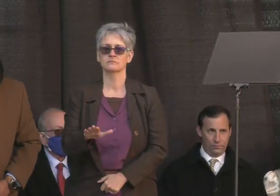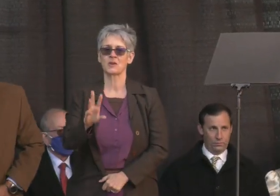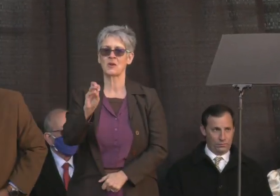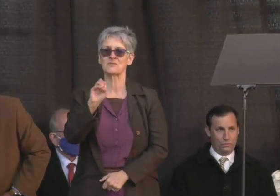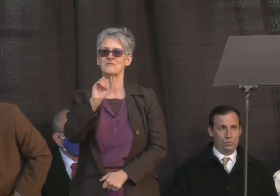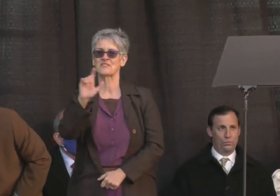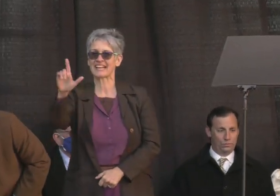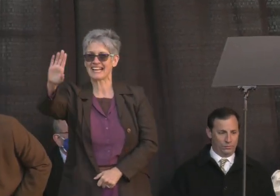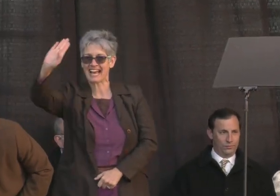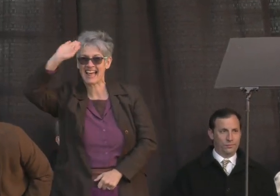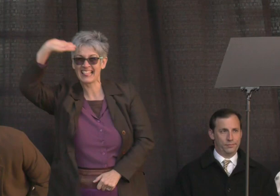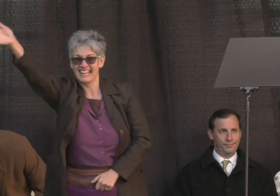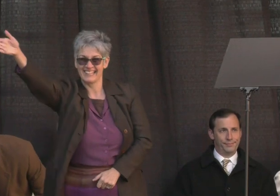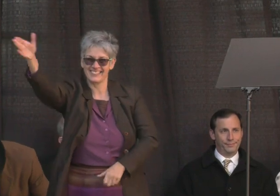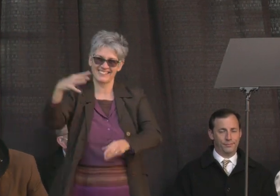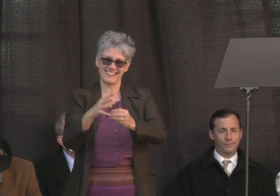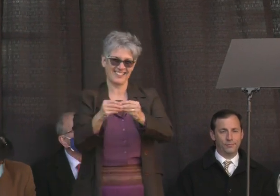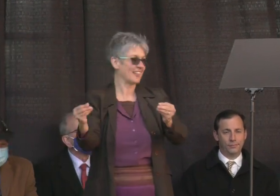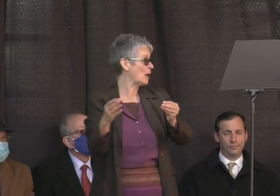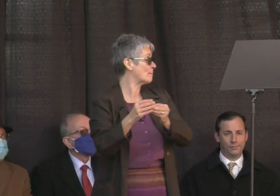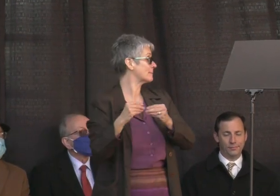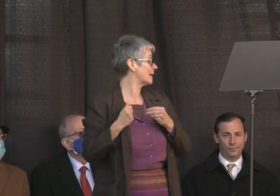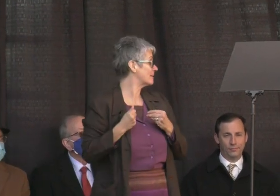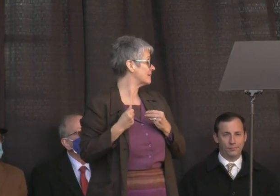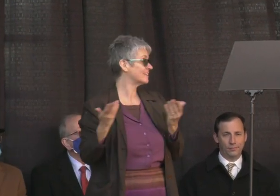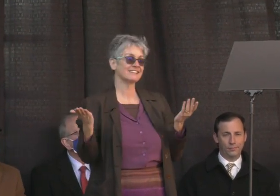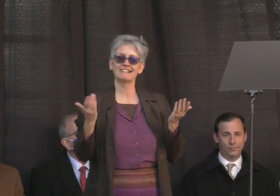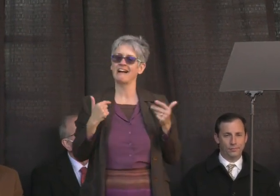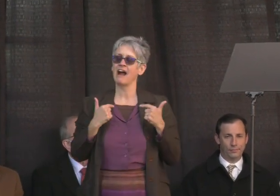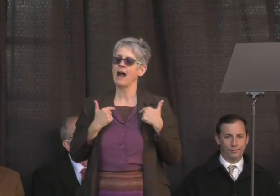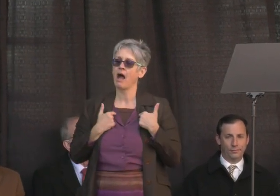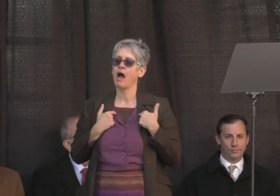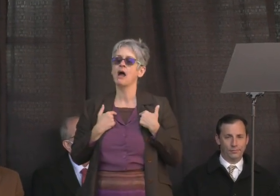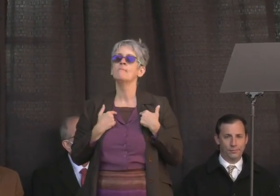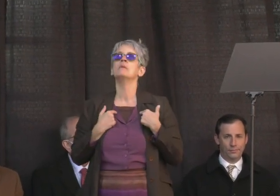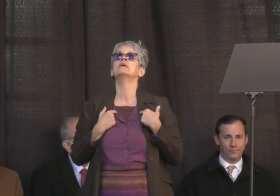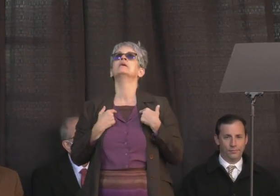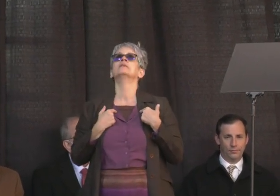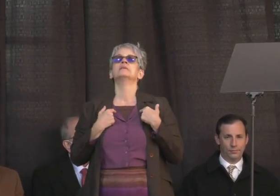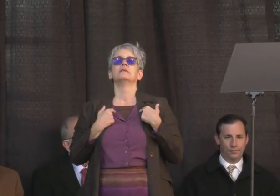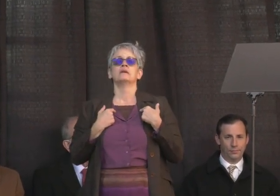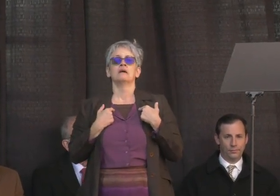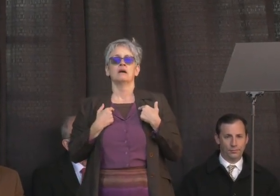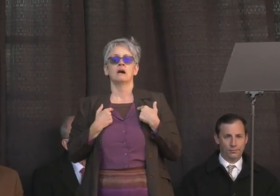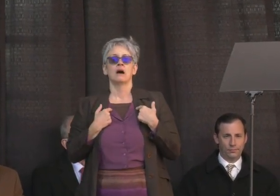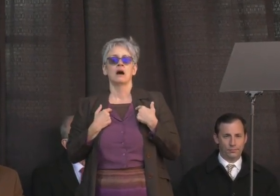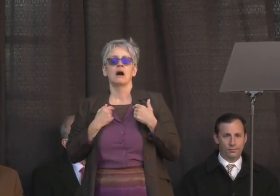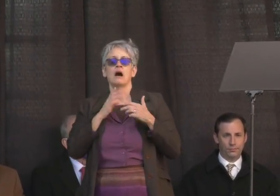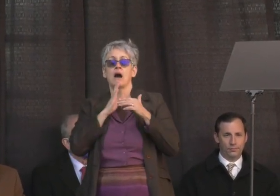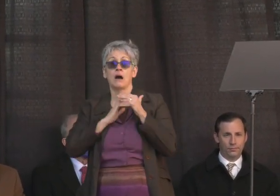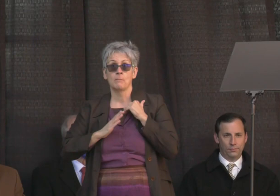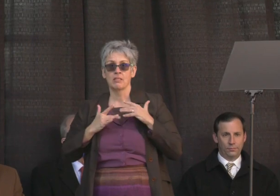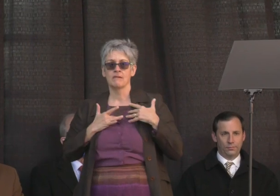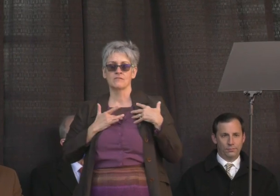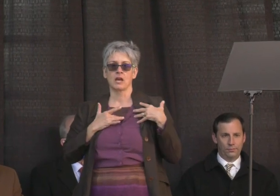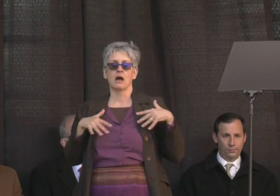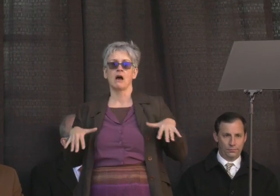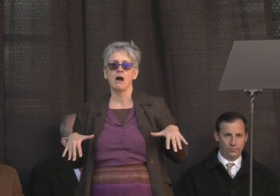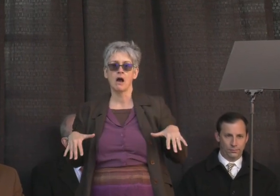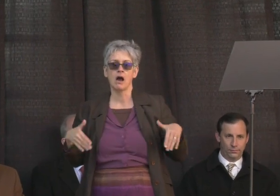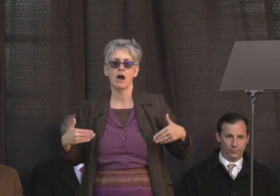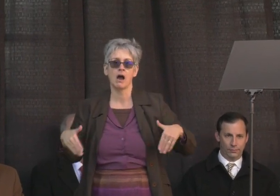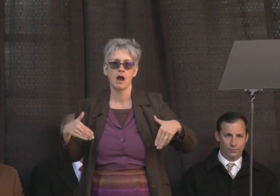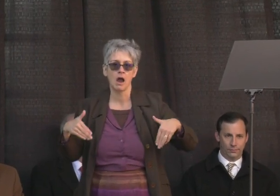Well, hello, Columbia. I am so tremendously humbled by the opportunity